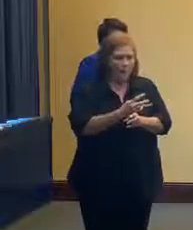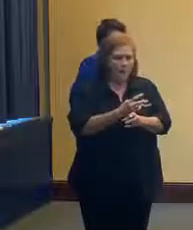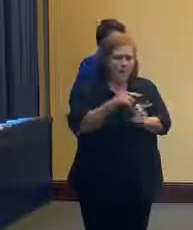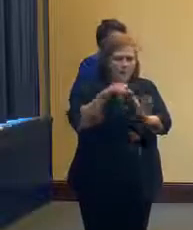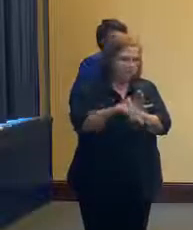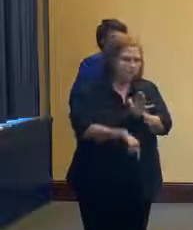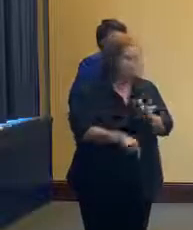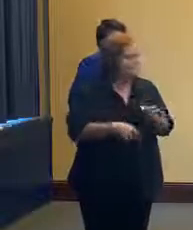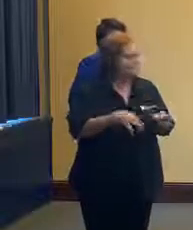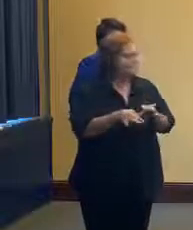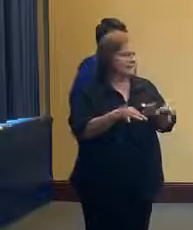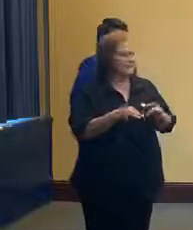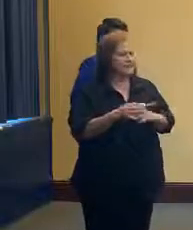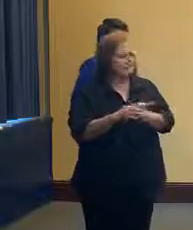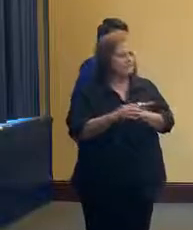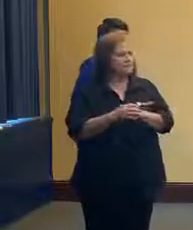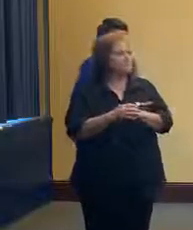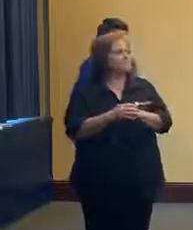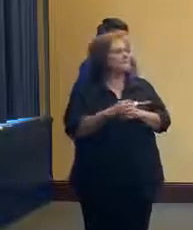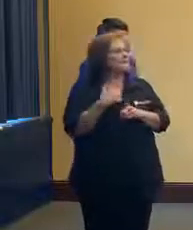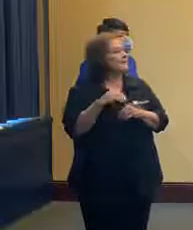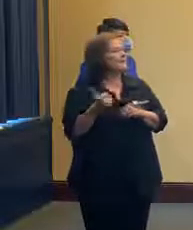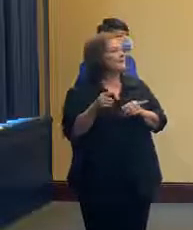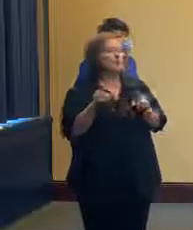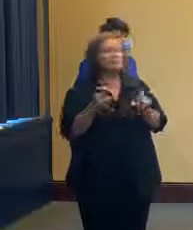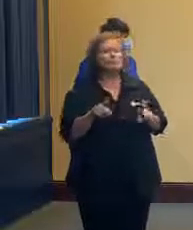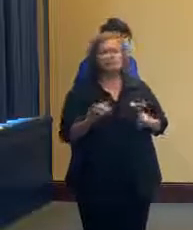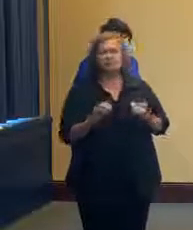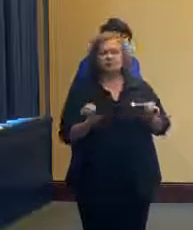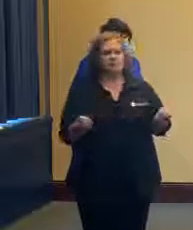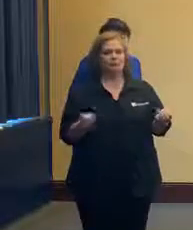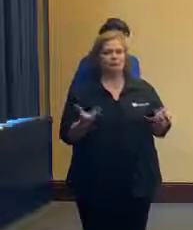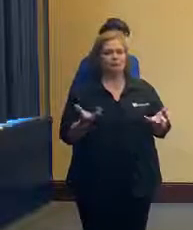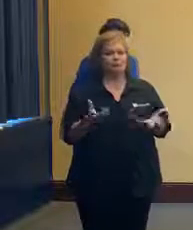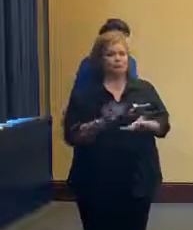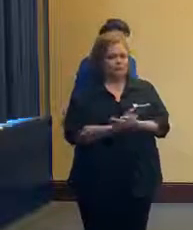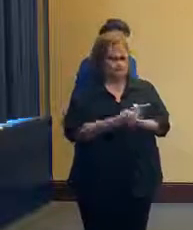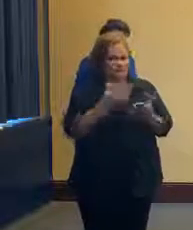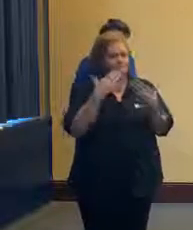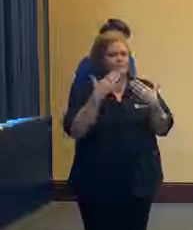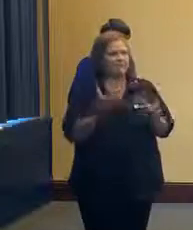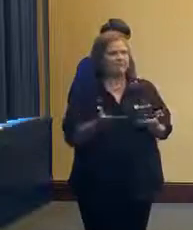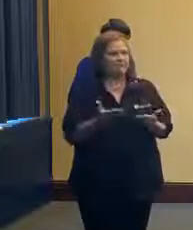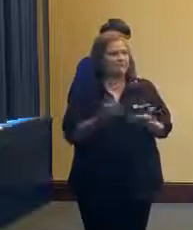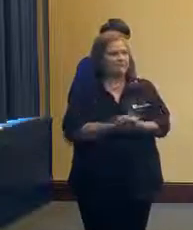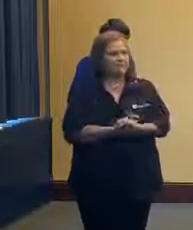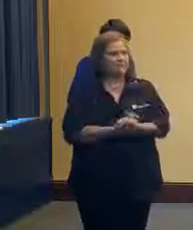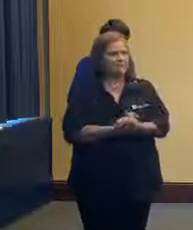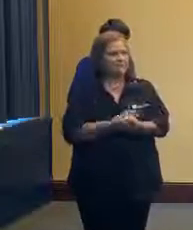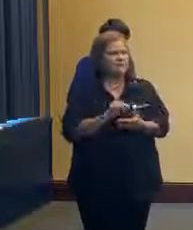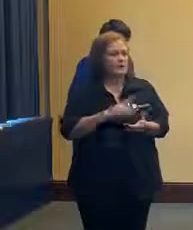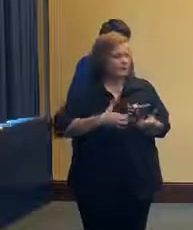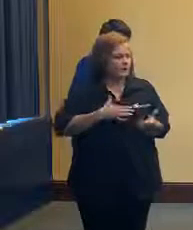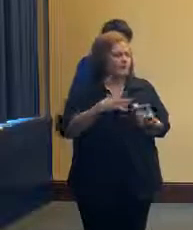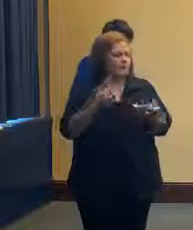oranges. Madam Mayor, no other questions? Thank you all so much. We